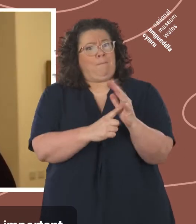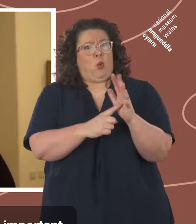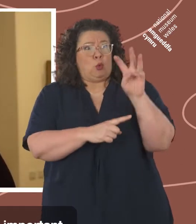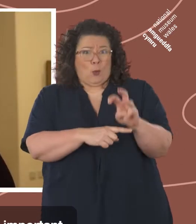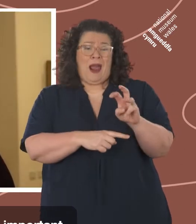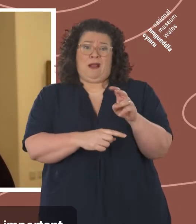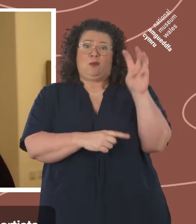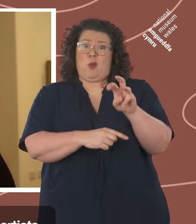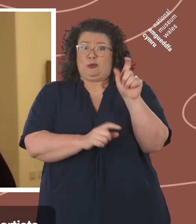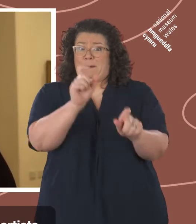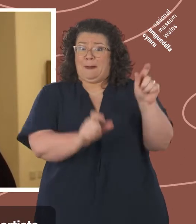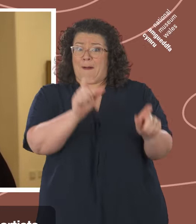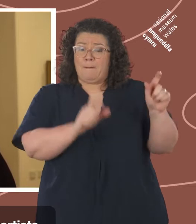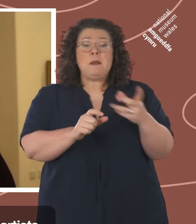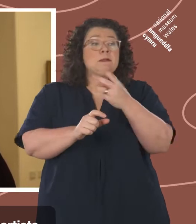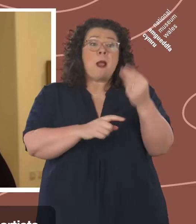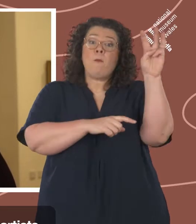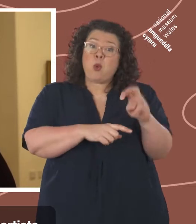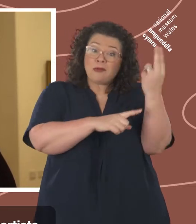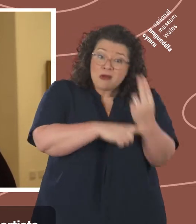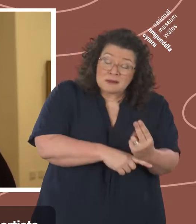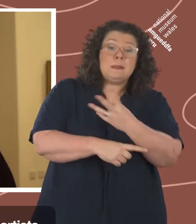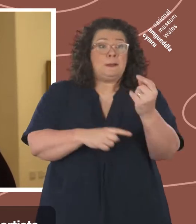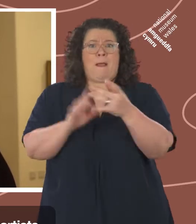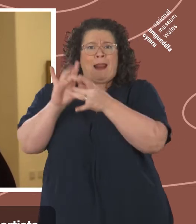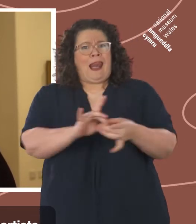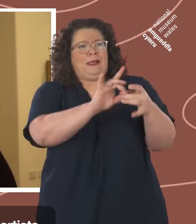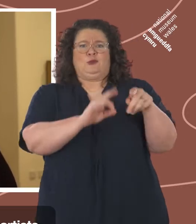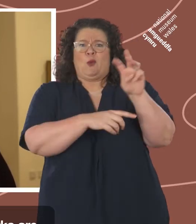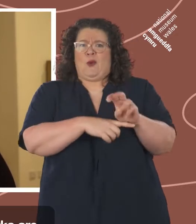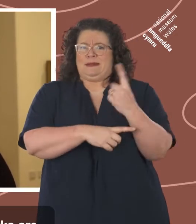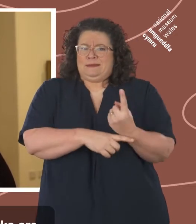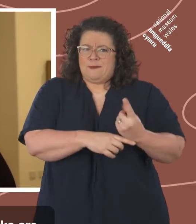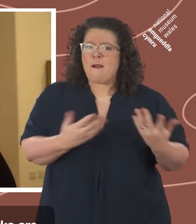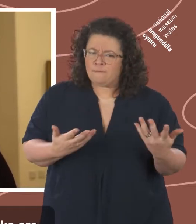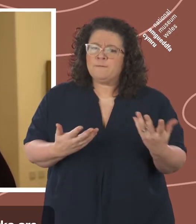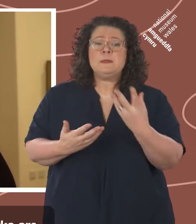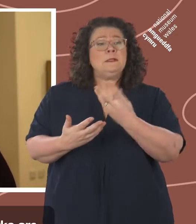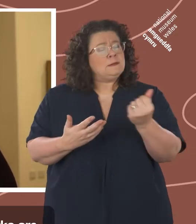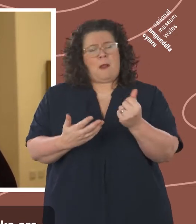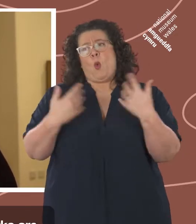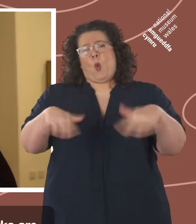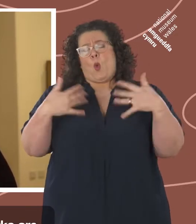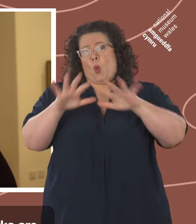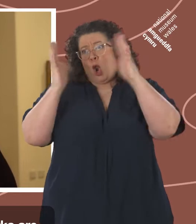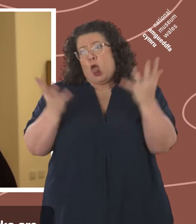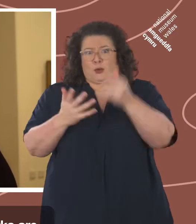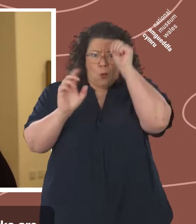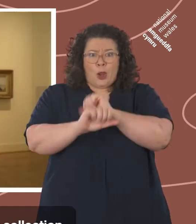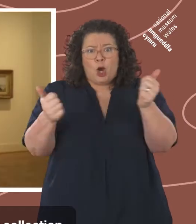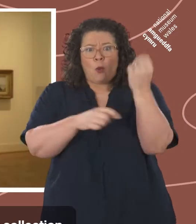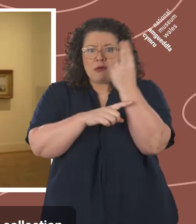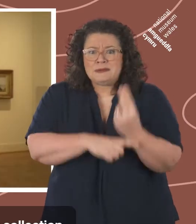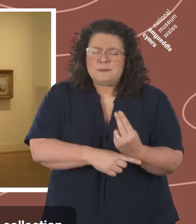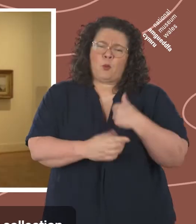important to Wales and its people. Some of it is by Welsh artists and some of it is of Wales. Some of the artworks are by world-renowned artists.